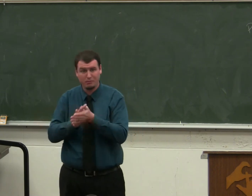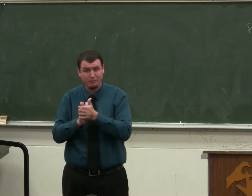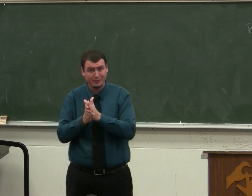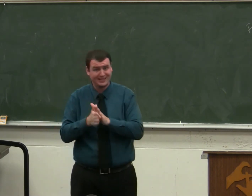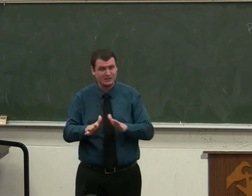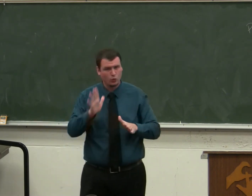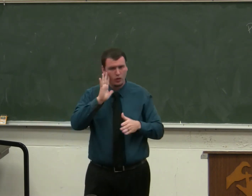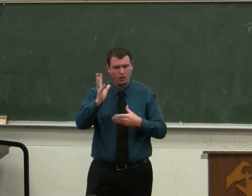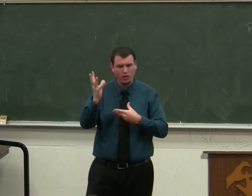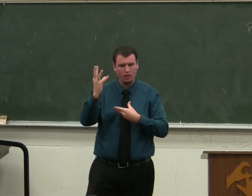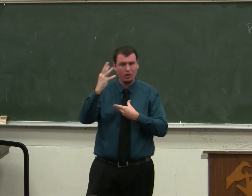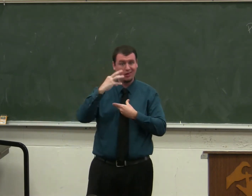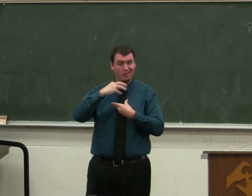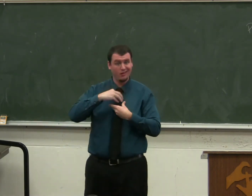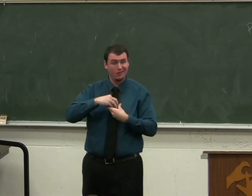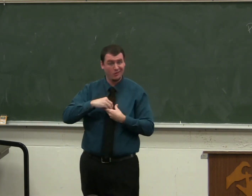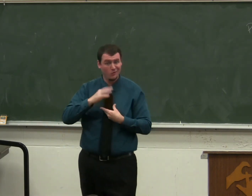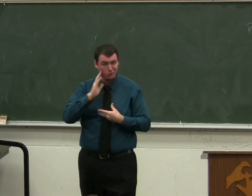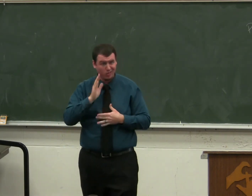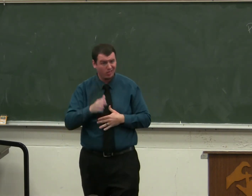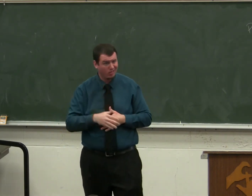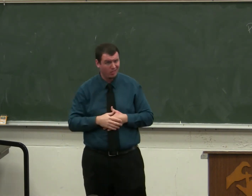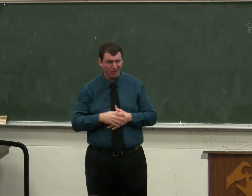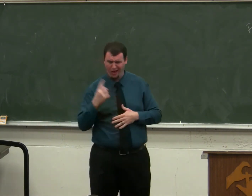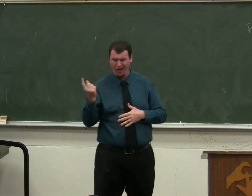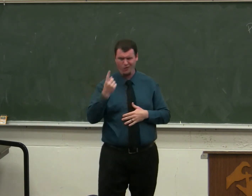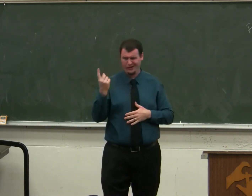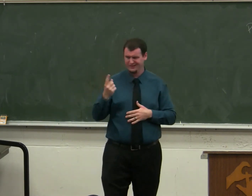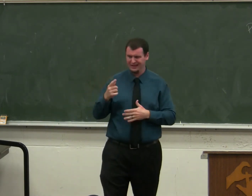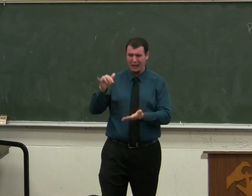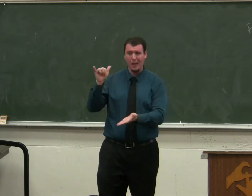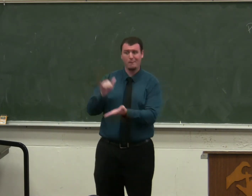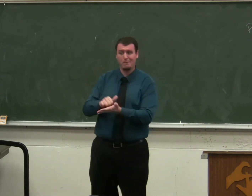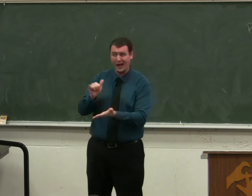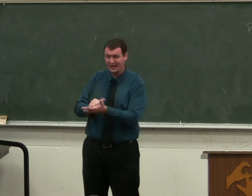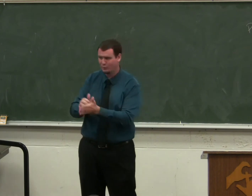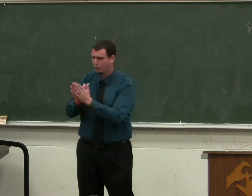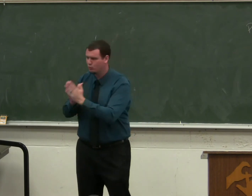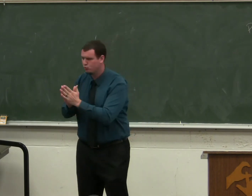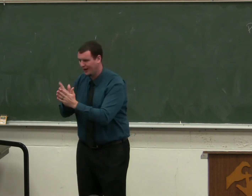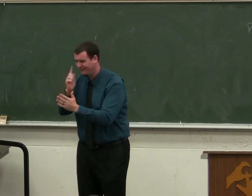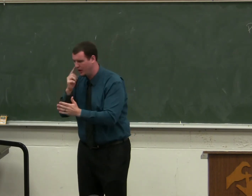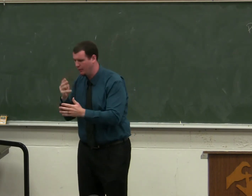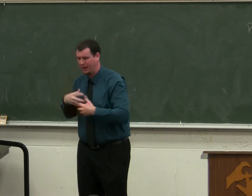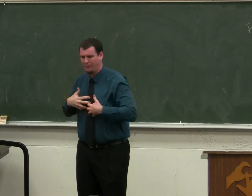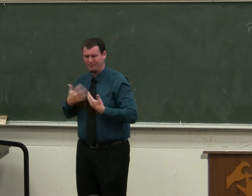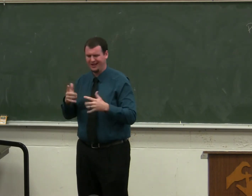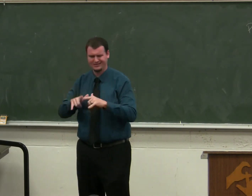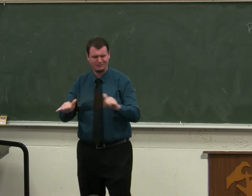against them, and if you pray for that person, you will feel the peace come inside of you.